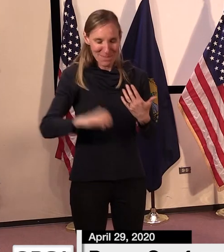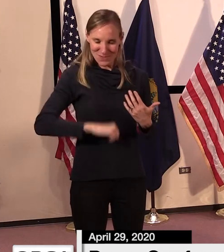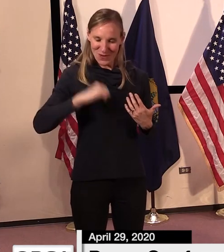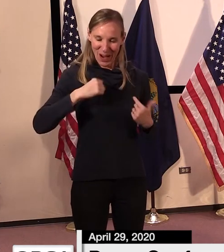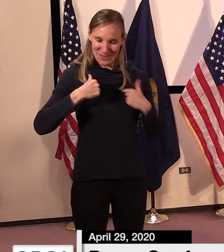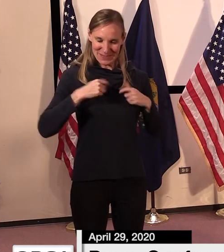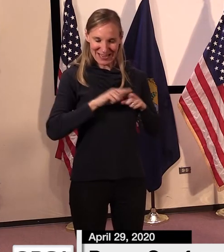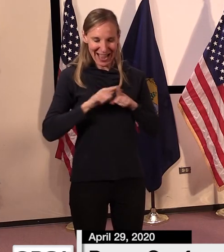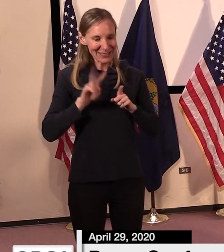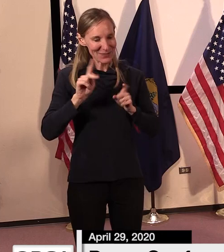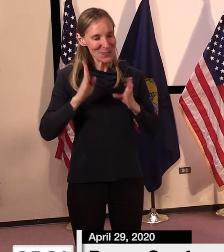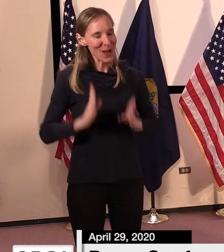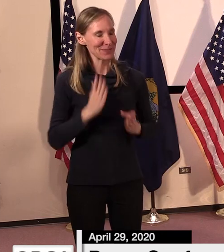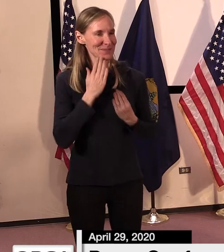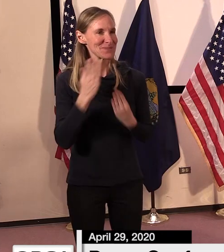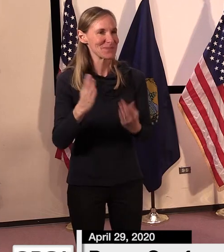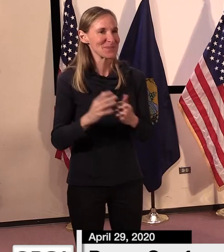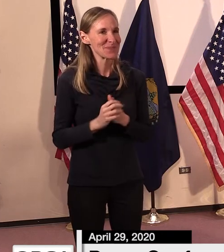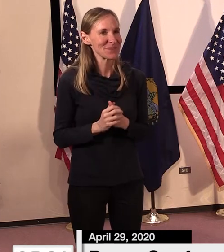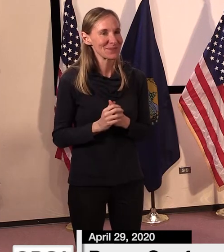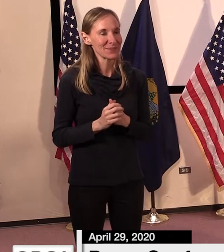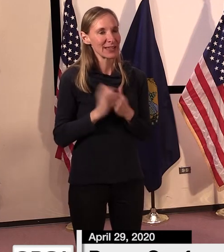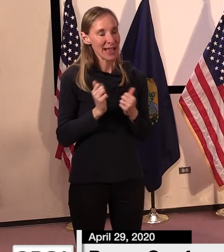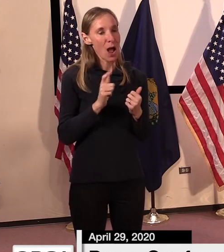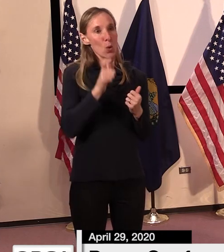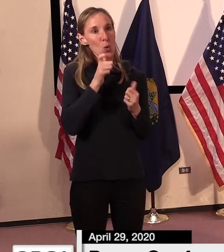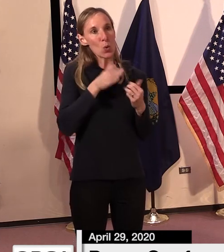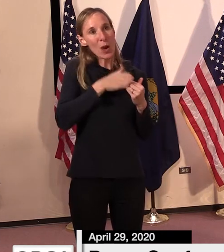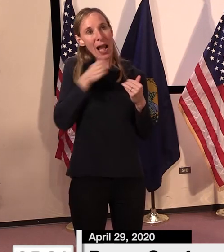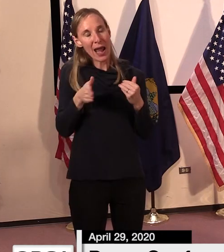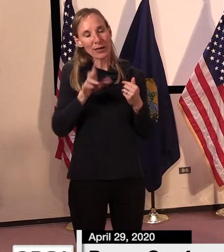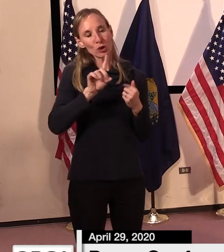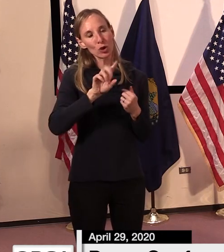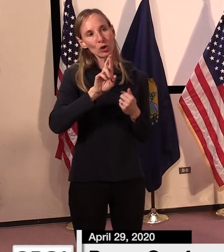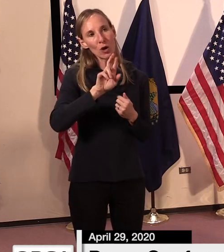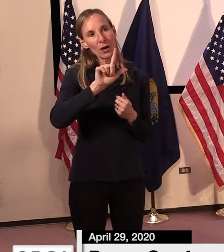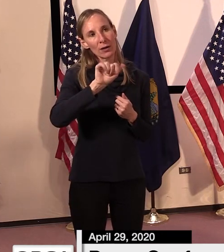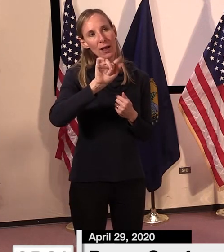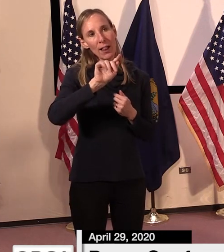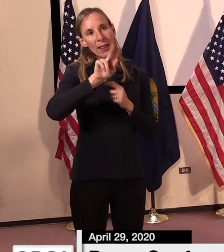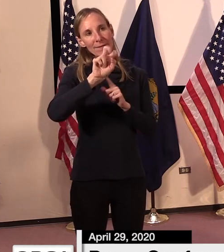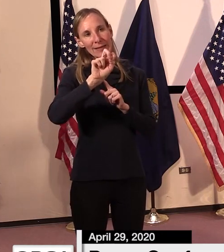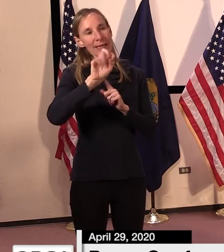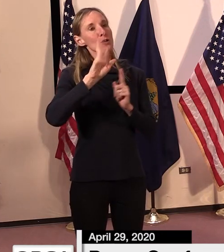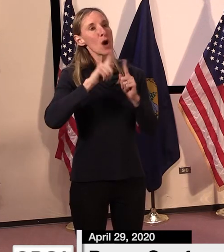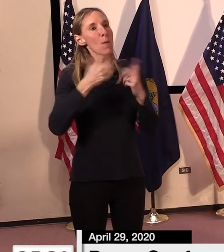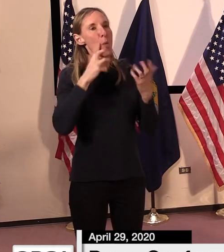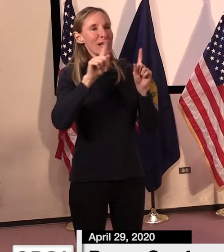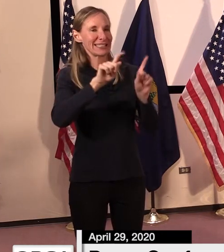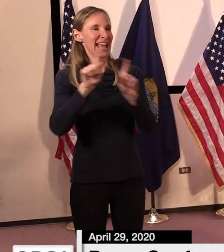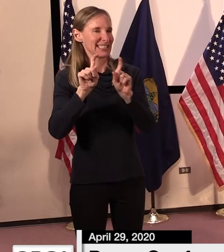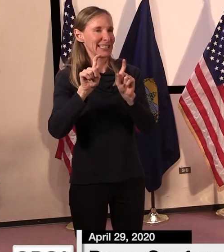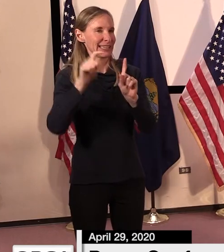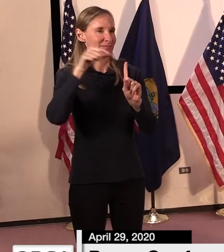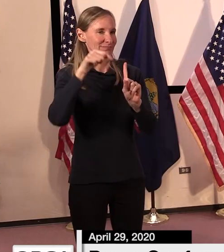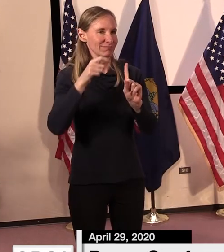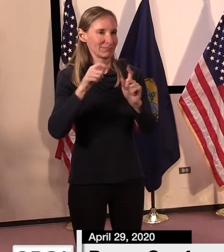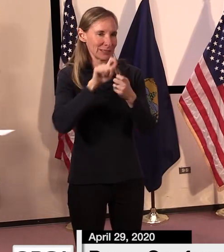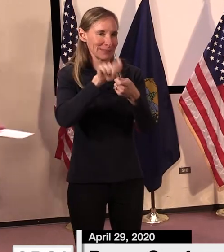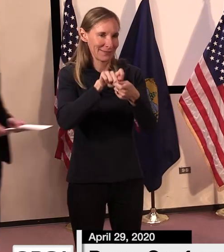Vermonter. So at this point, I'll turn it over to Dr. Levine for an update to talk about the testing in particular. Dr.